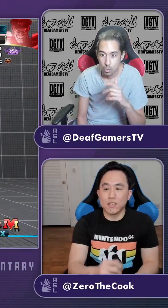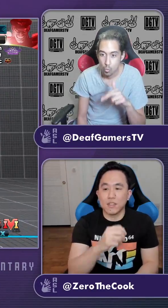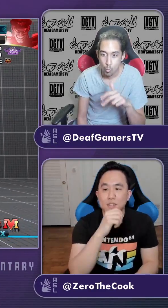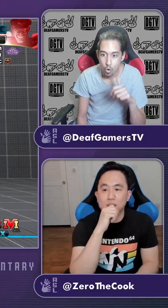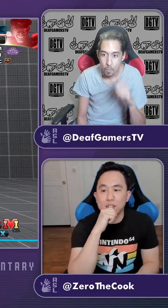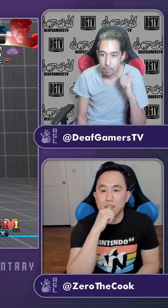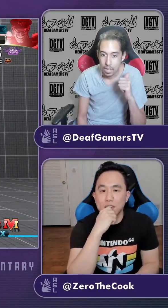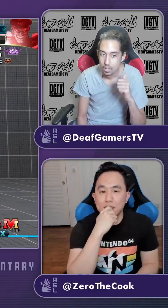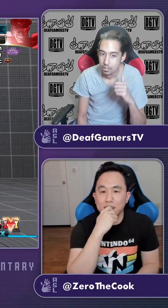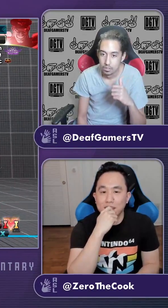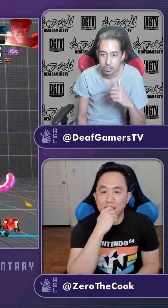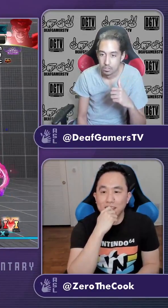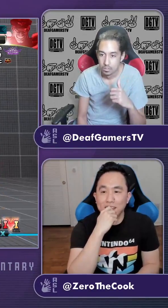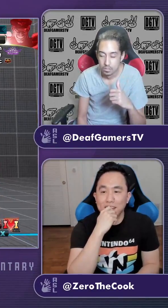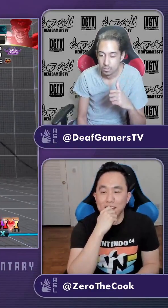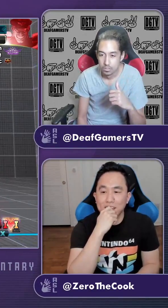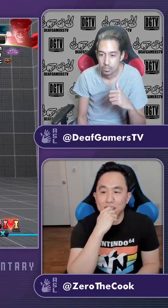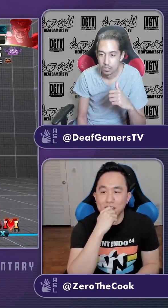Yeah